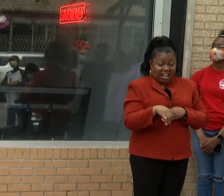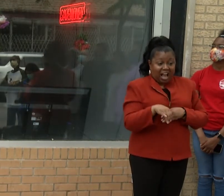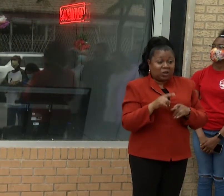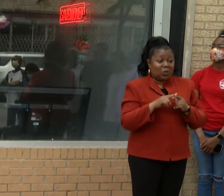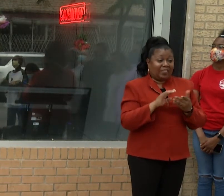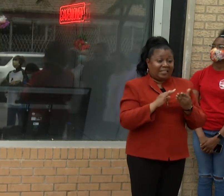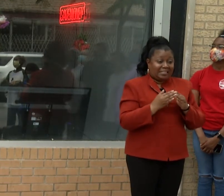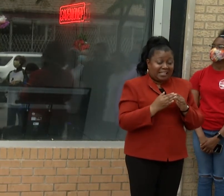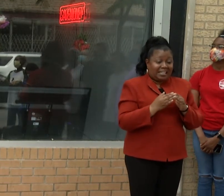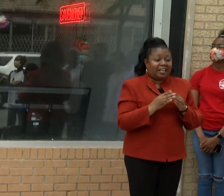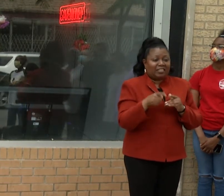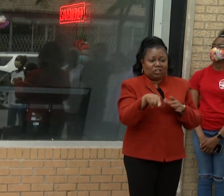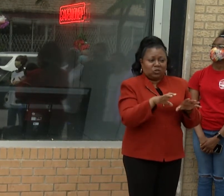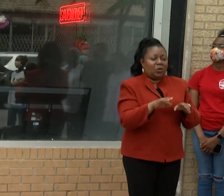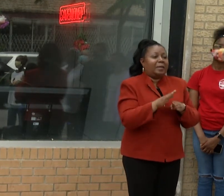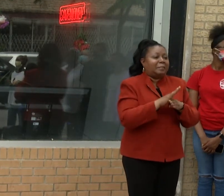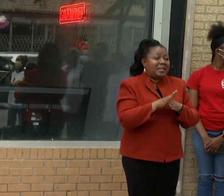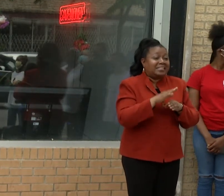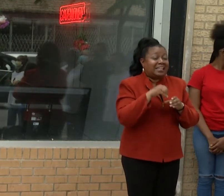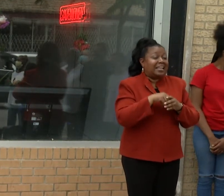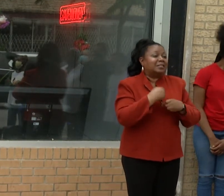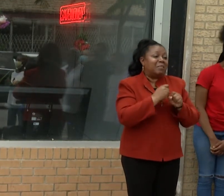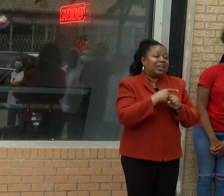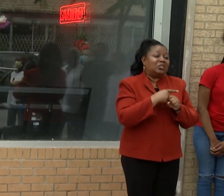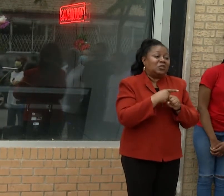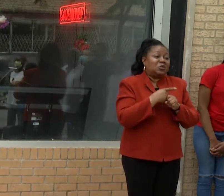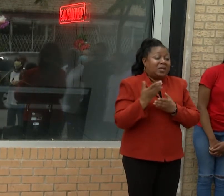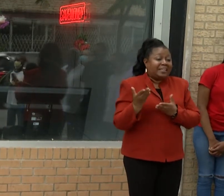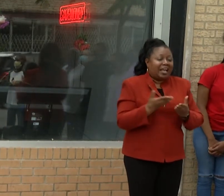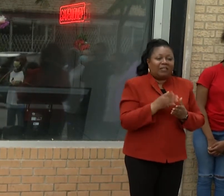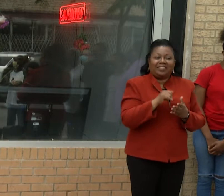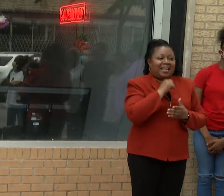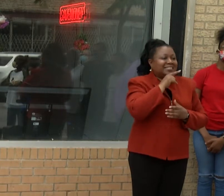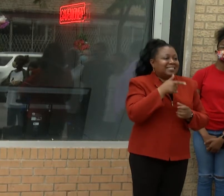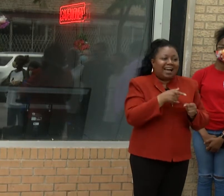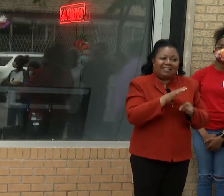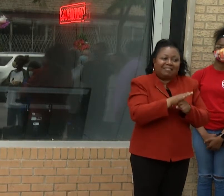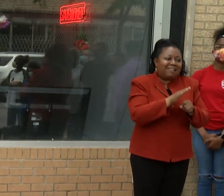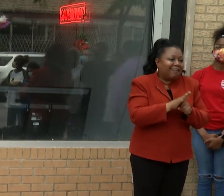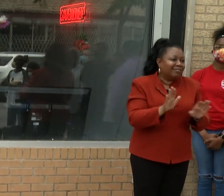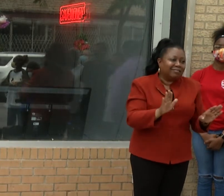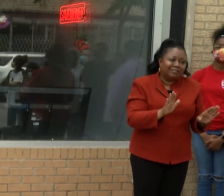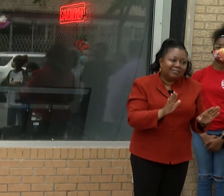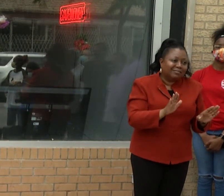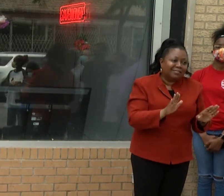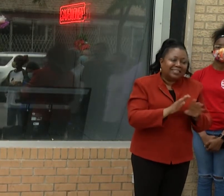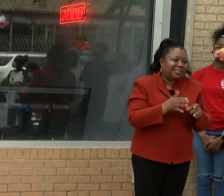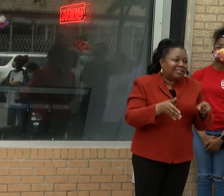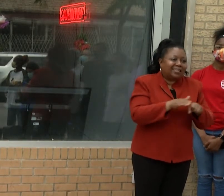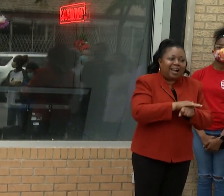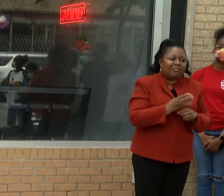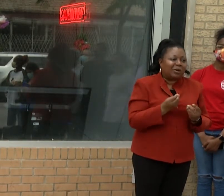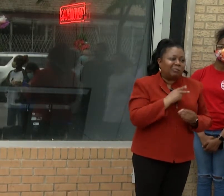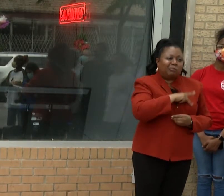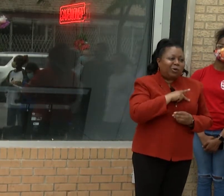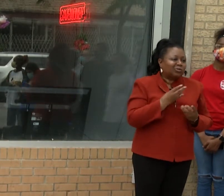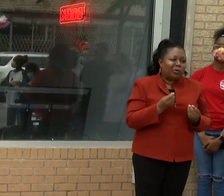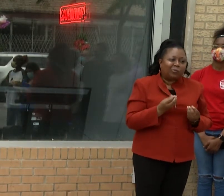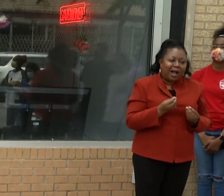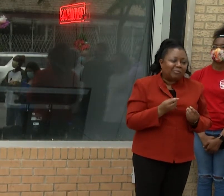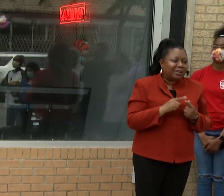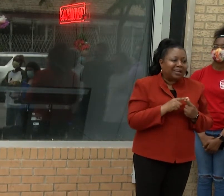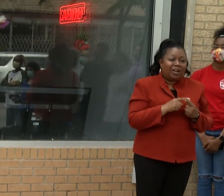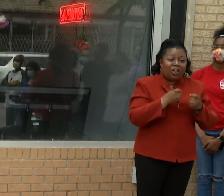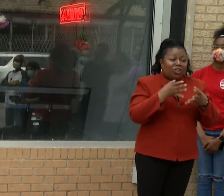that the city that you're doing business in is making you carry, that's not going to cover your personal property. That's not going to cover